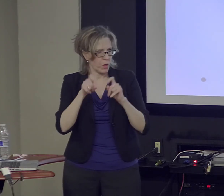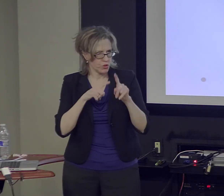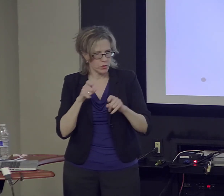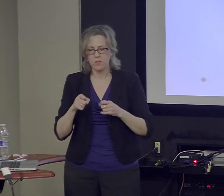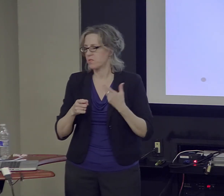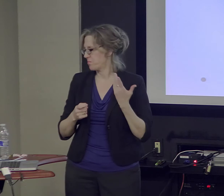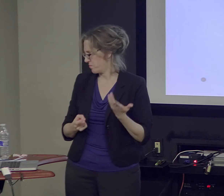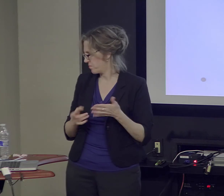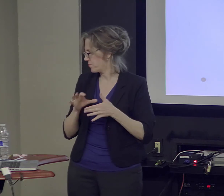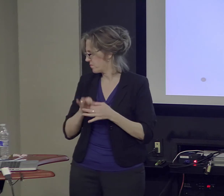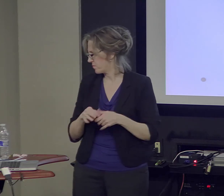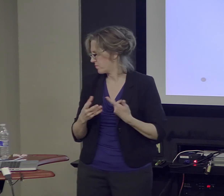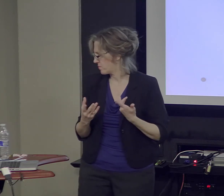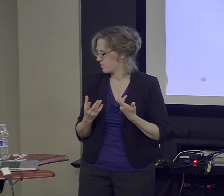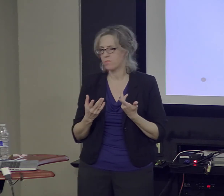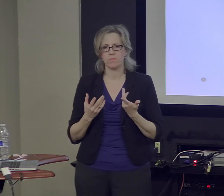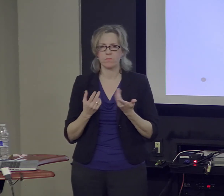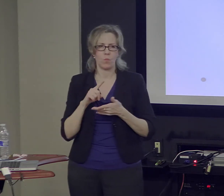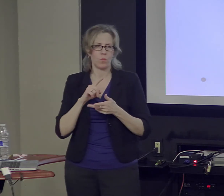Here's a list of some guiding questions.